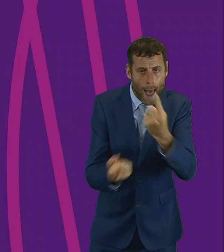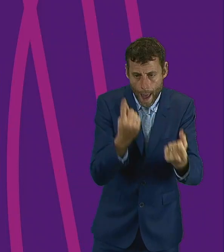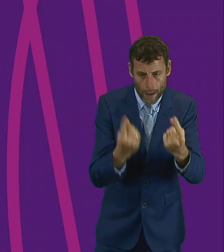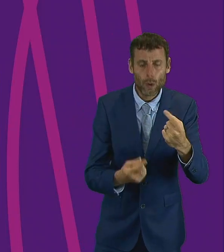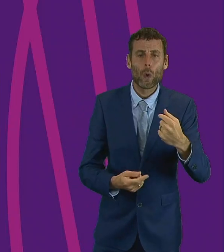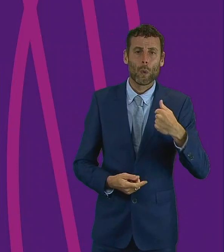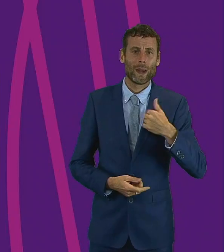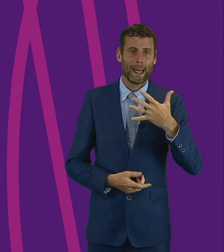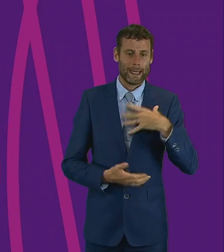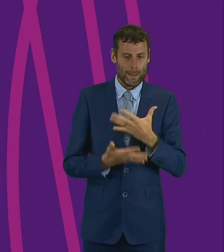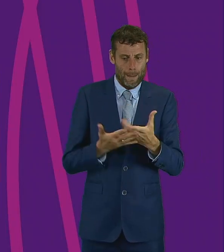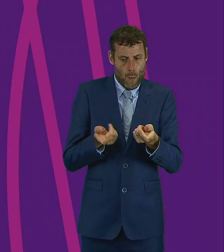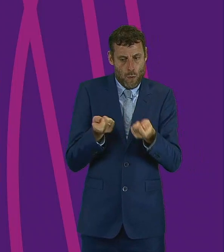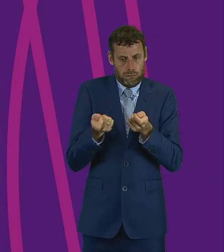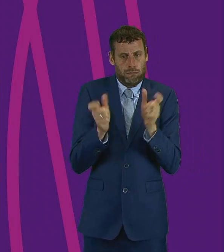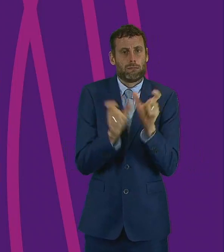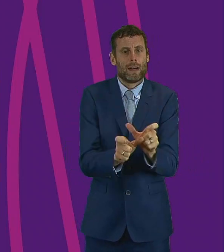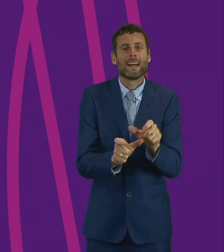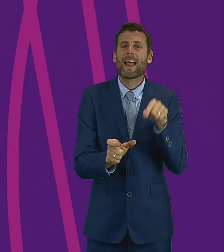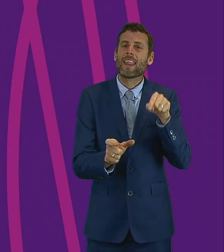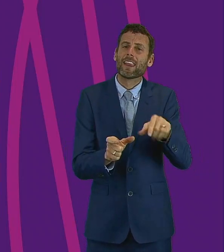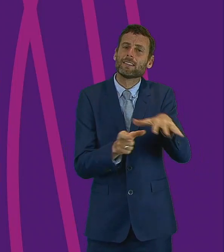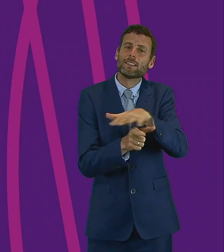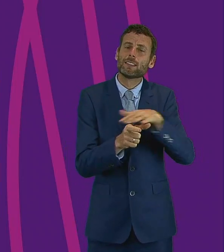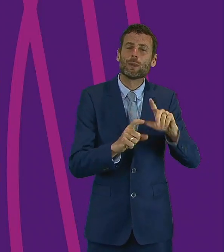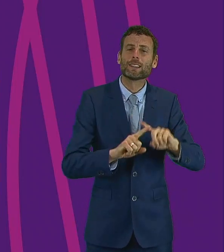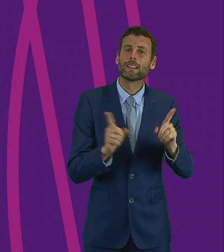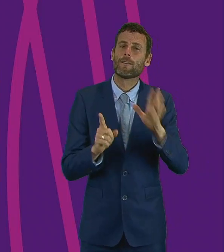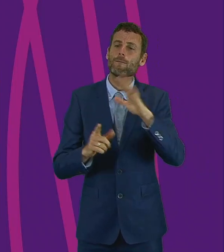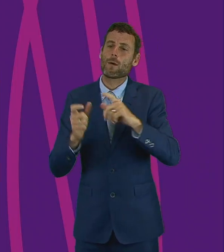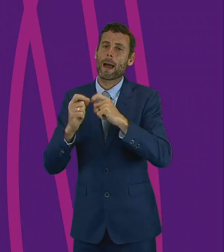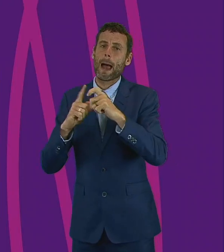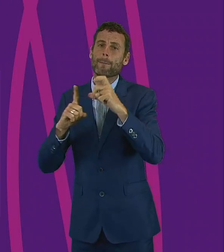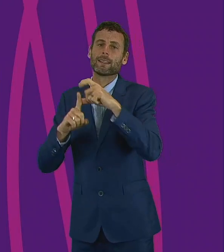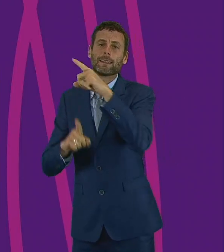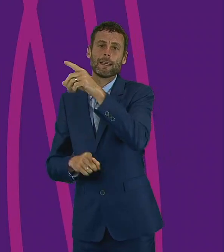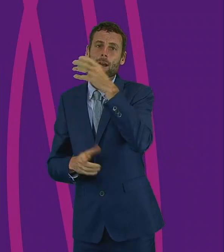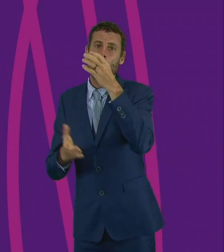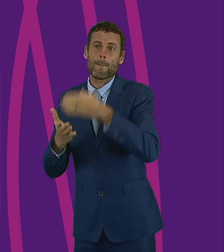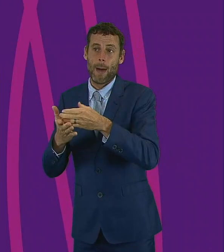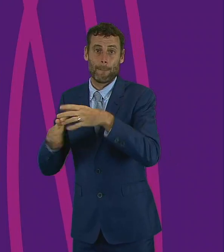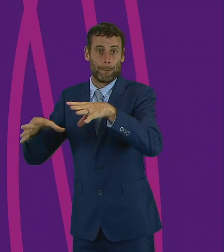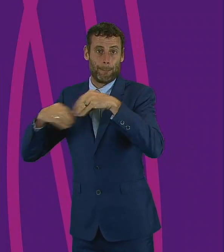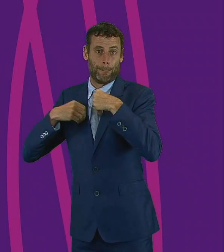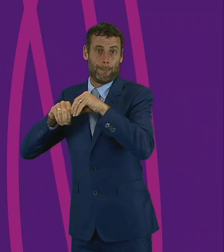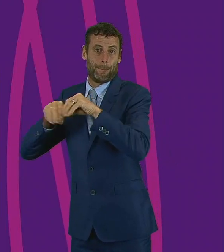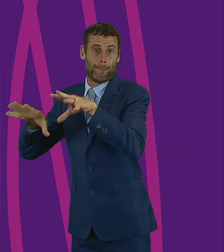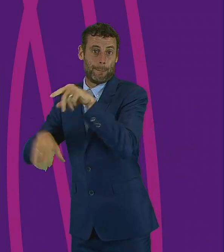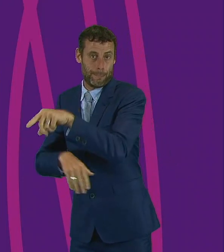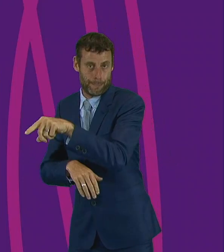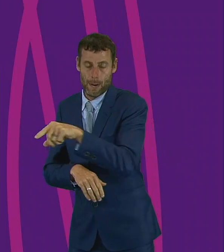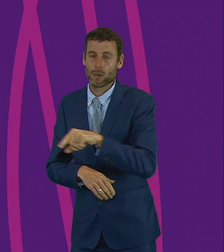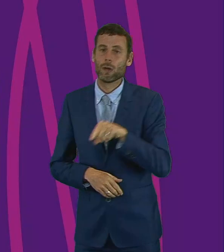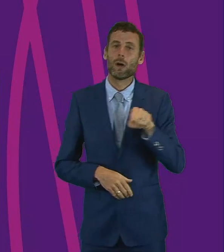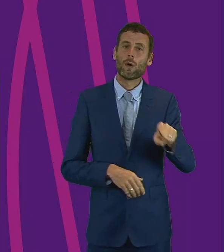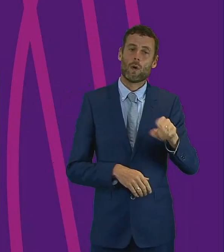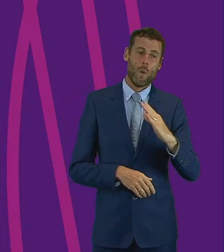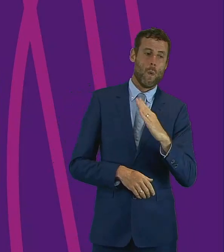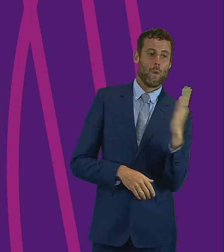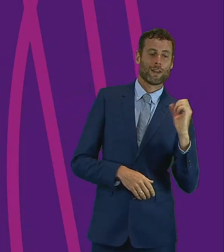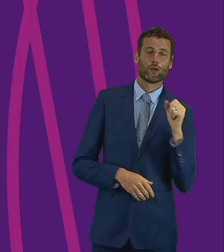that unlike the pub-based cluster in Aberdeen a few weeks ago, data so far suggests that transmission in the west of Scotland is happening,